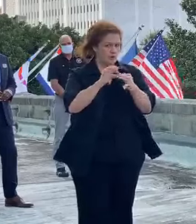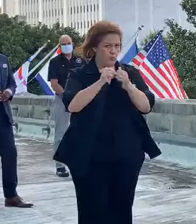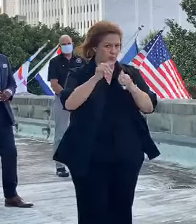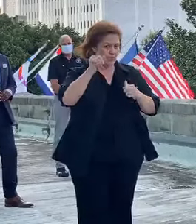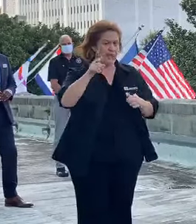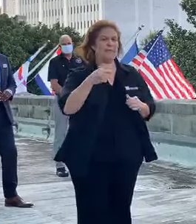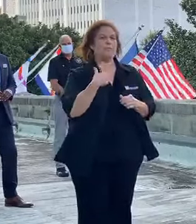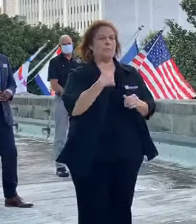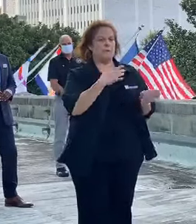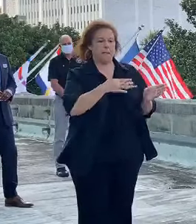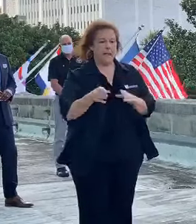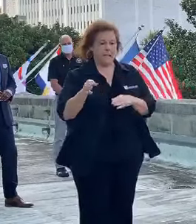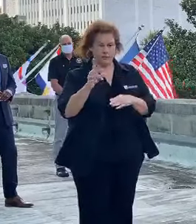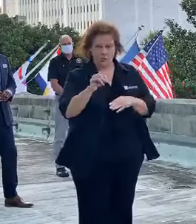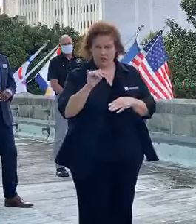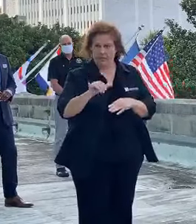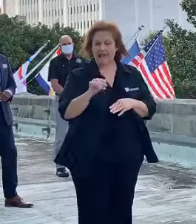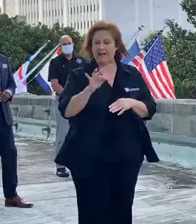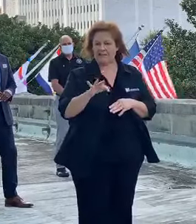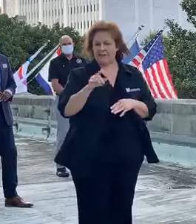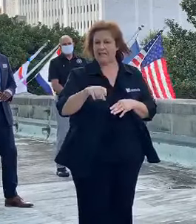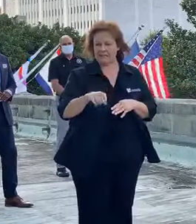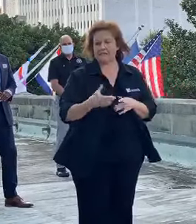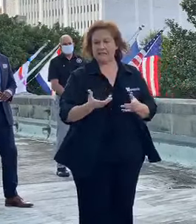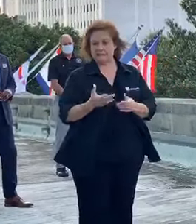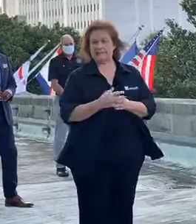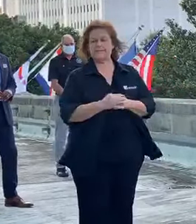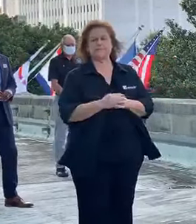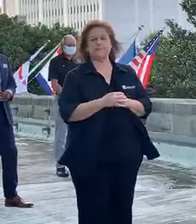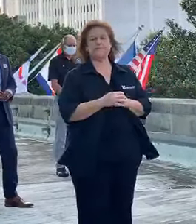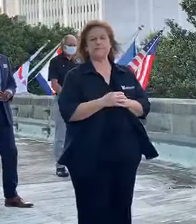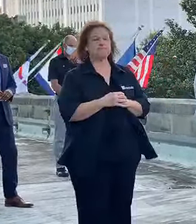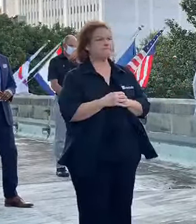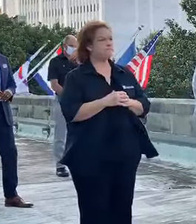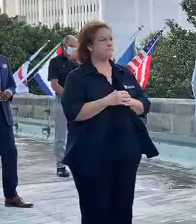we plan to do that however needed or desired.